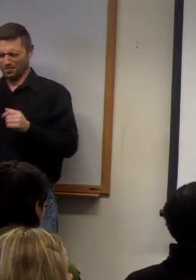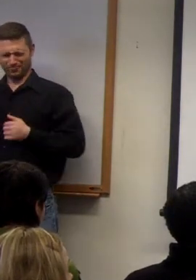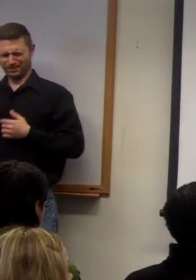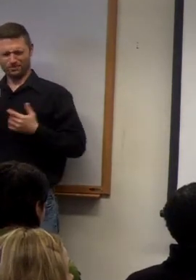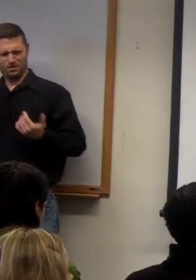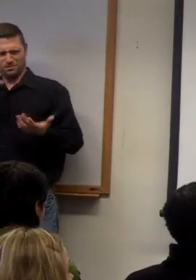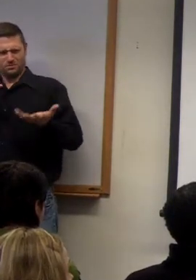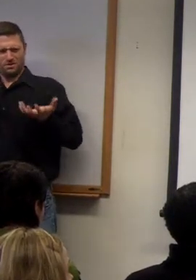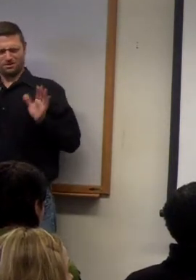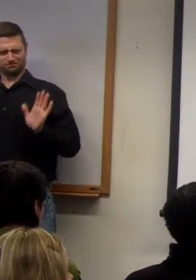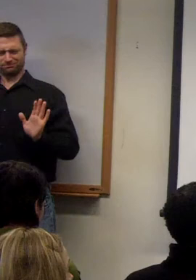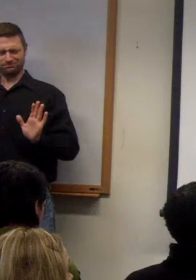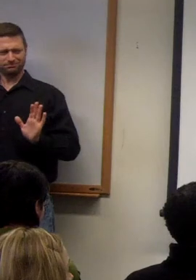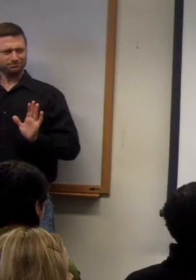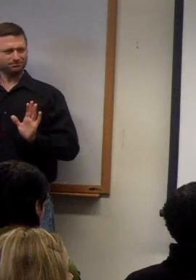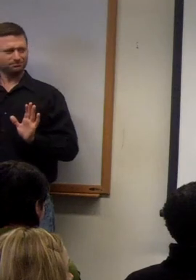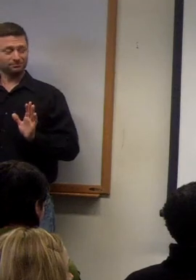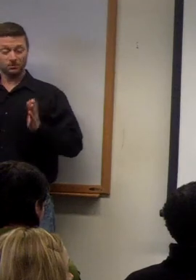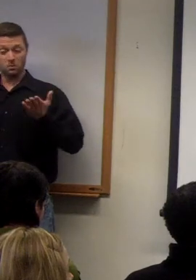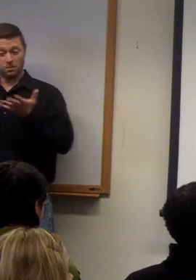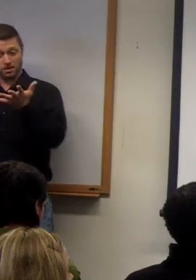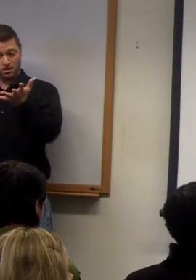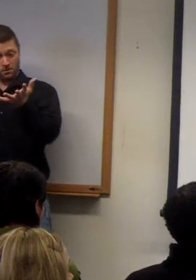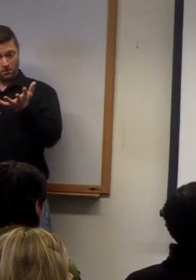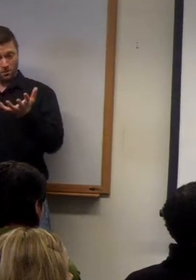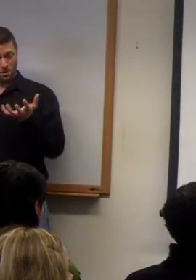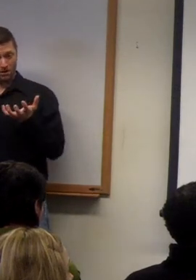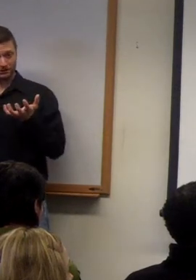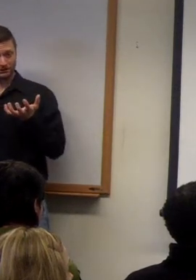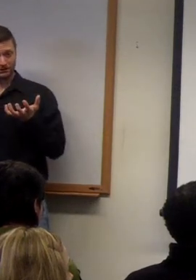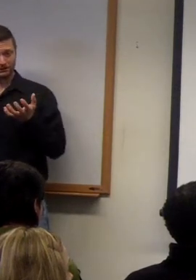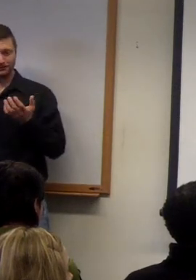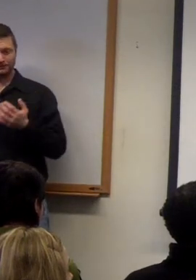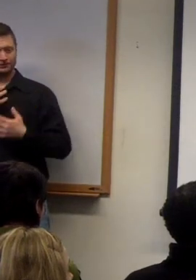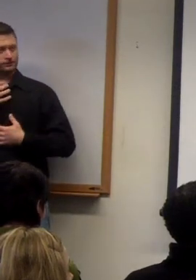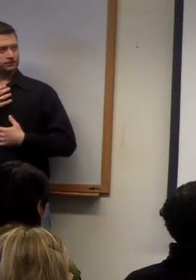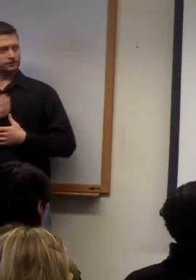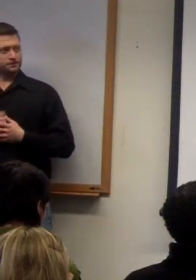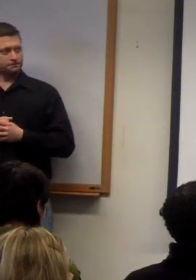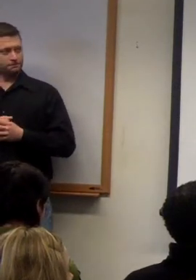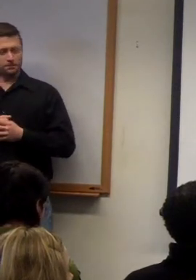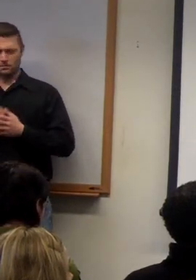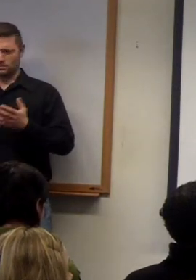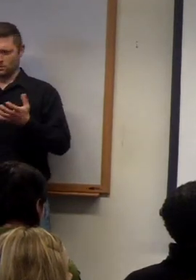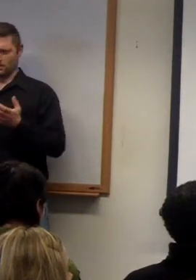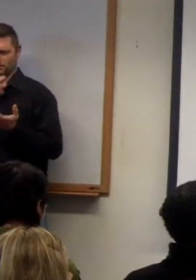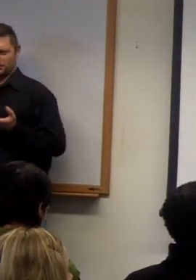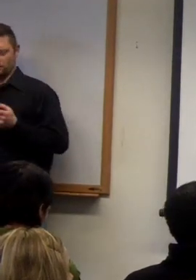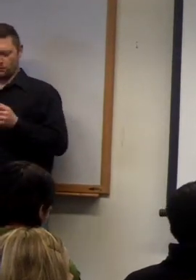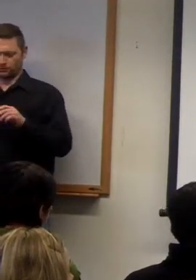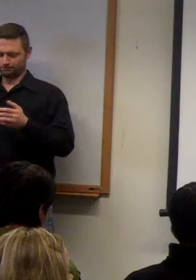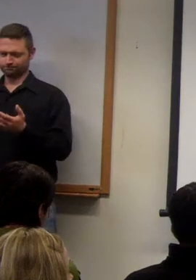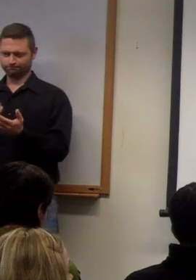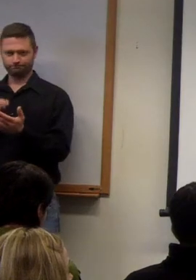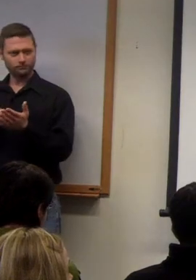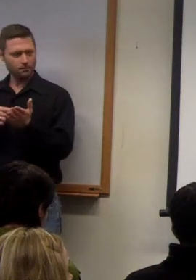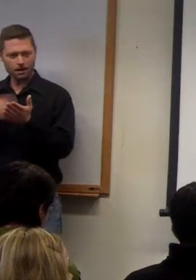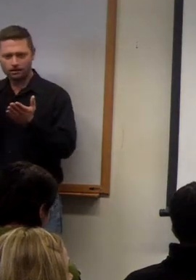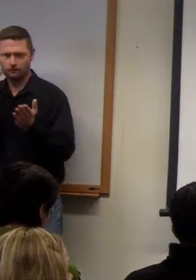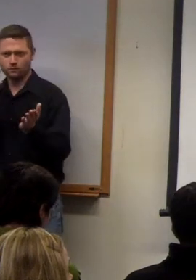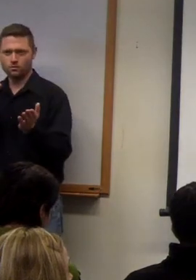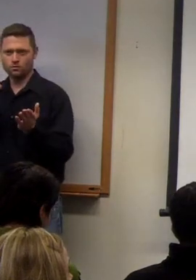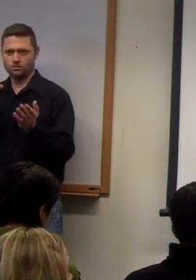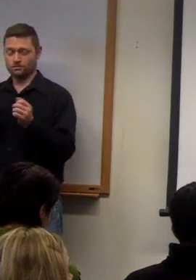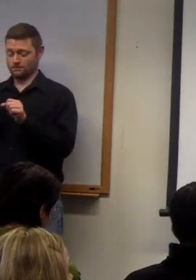pity. What black people want and have been asking for, shouting for, demanding